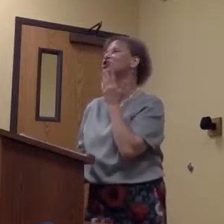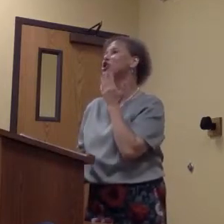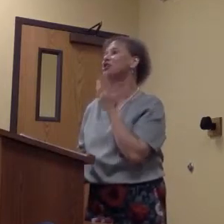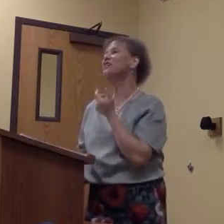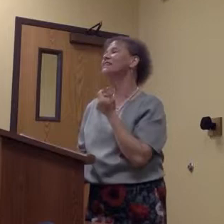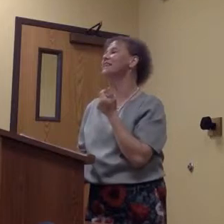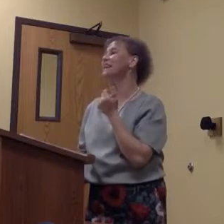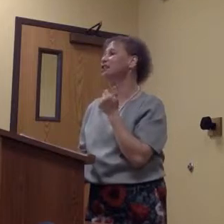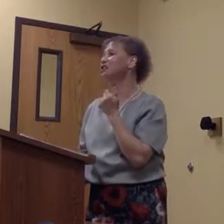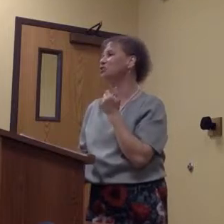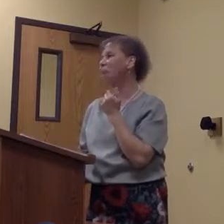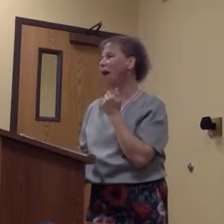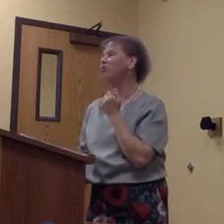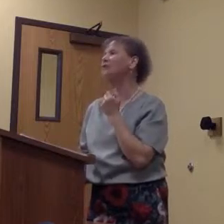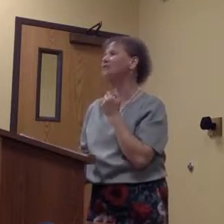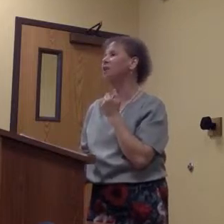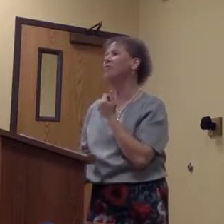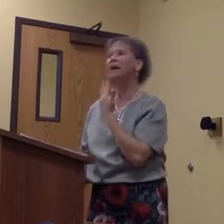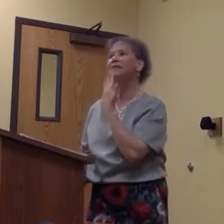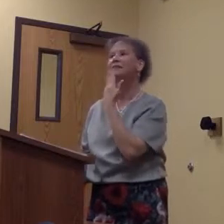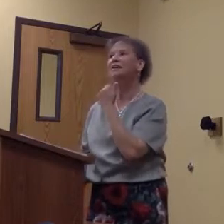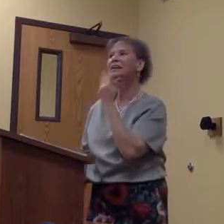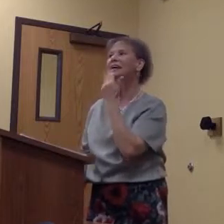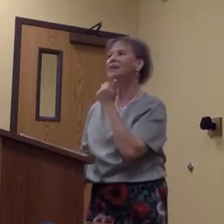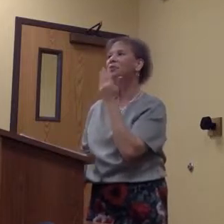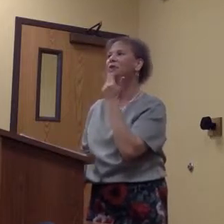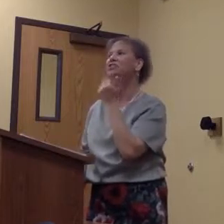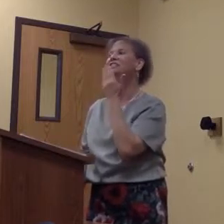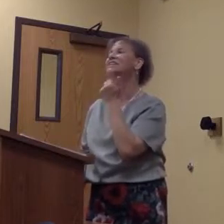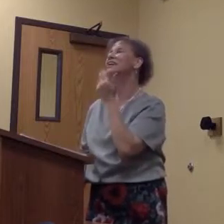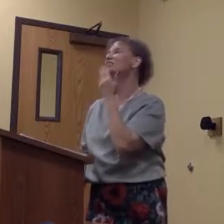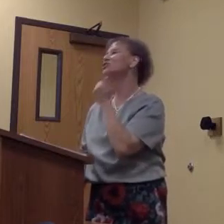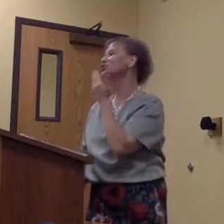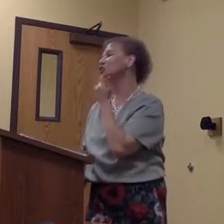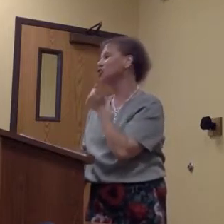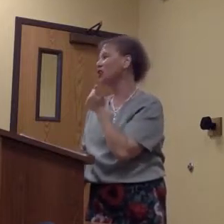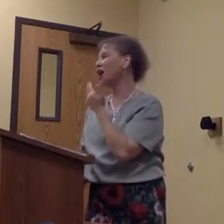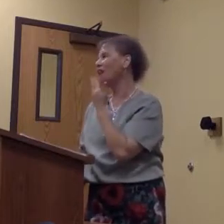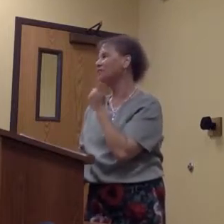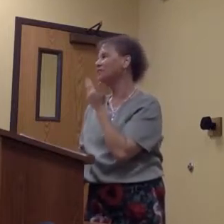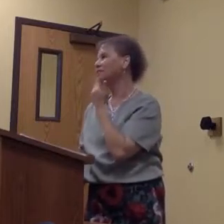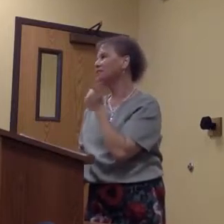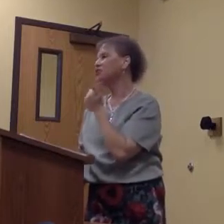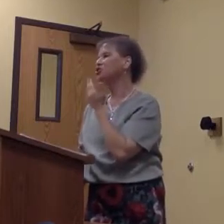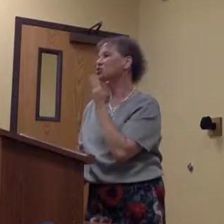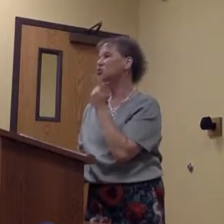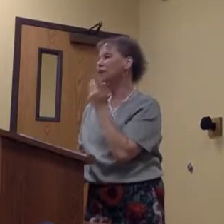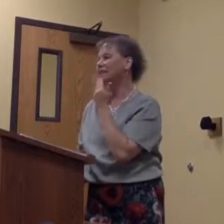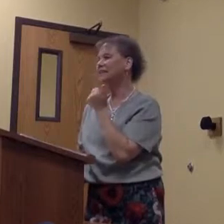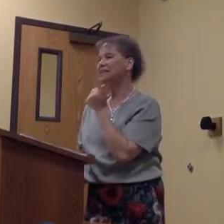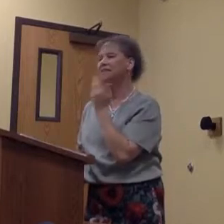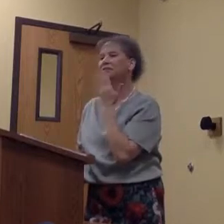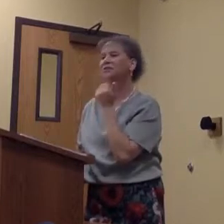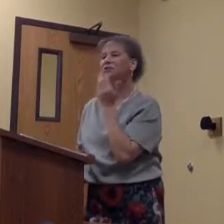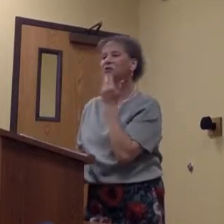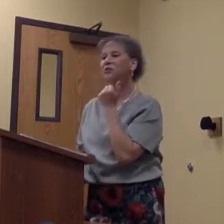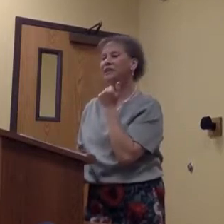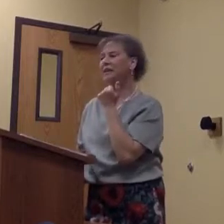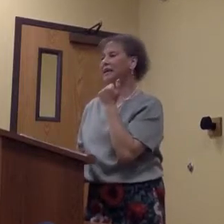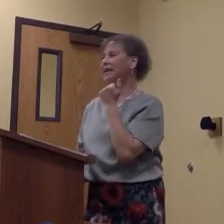You've eaten a powdery donut, all right, and you're brushing the sugar off. Sweet. Sweet. It can